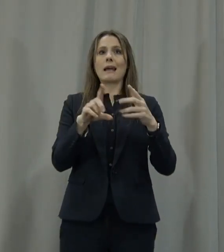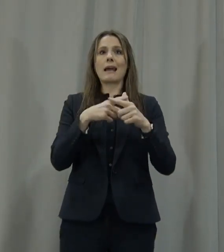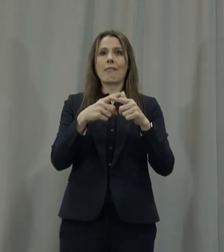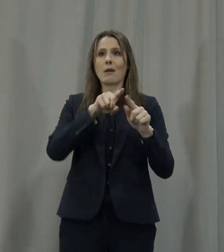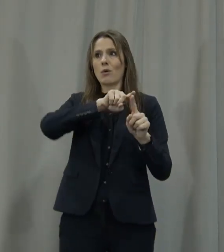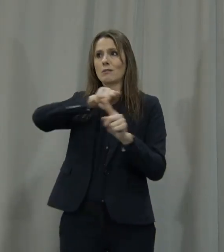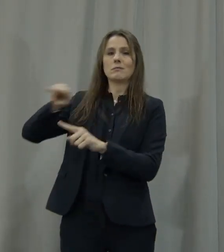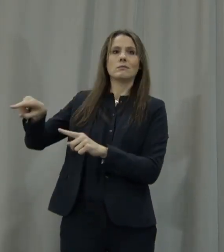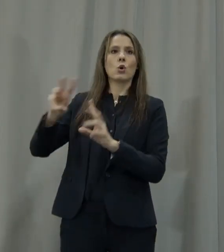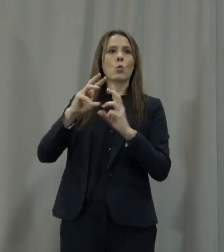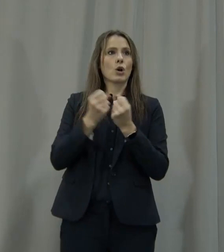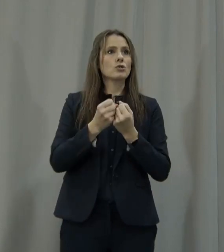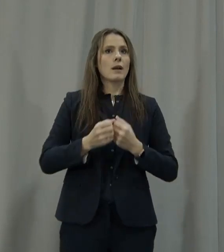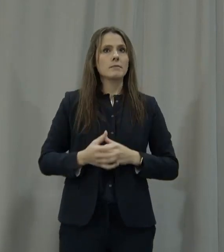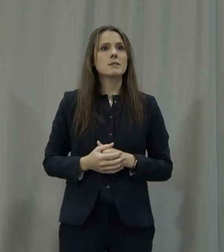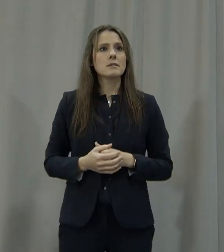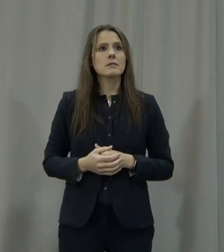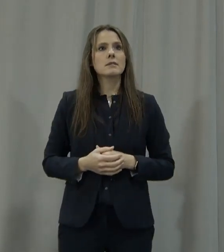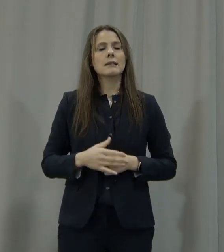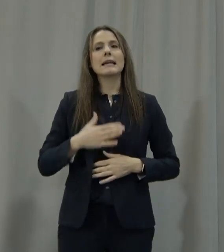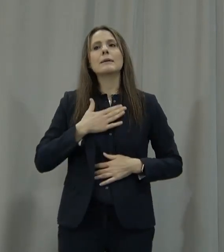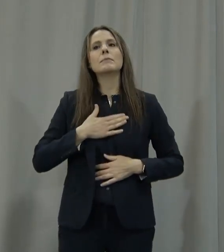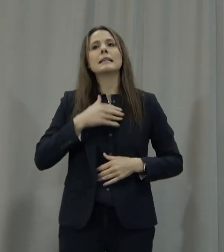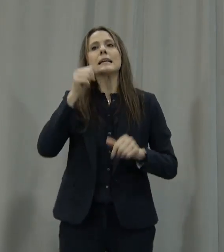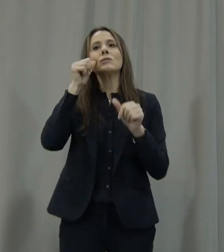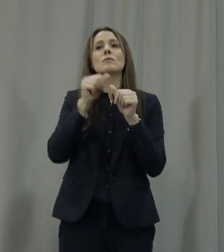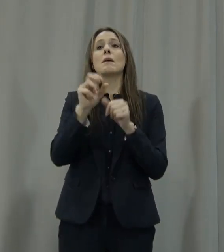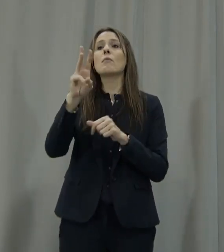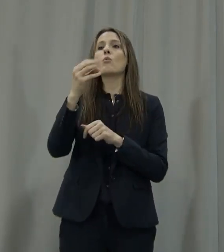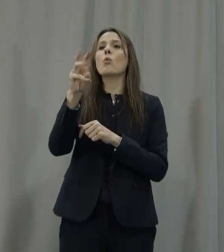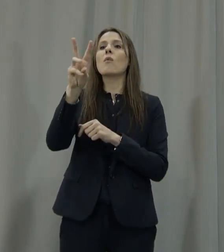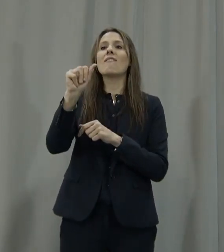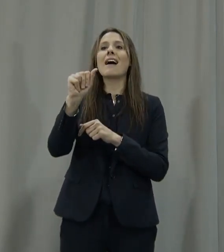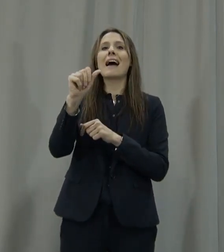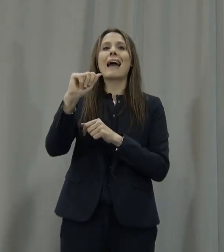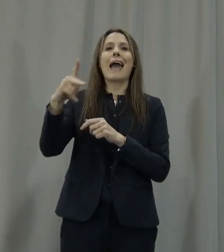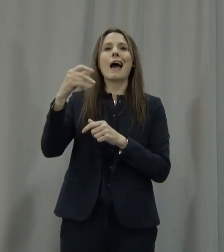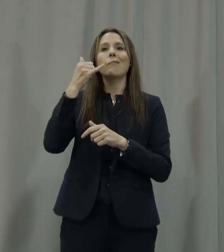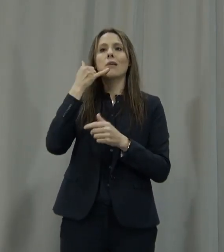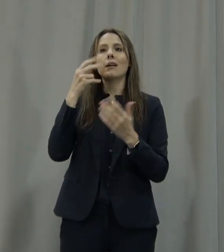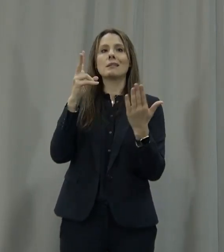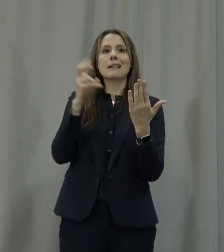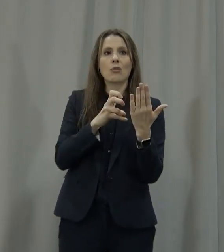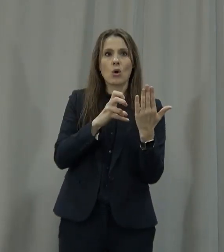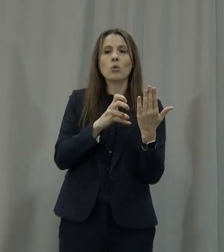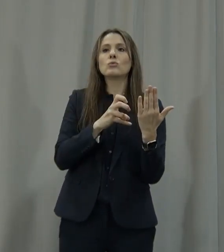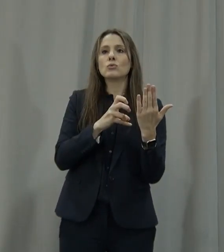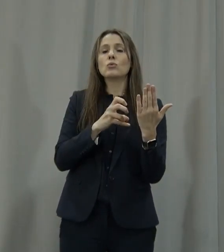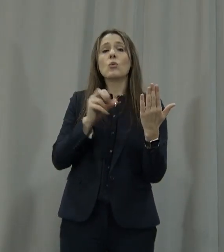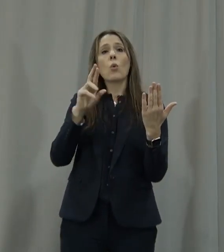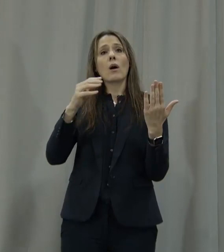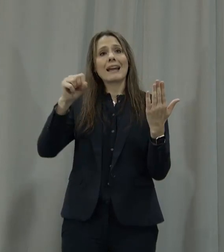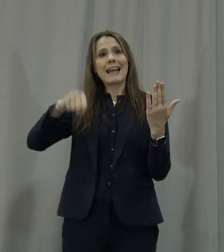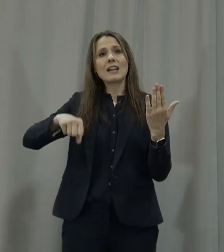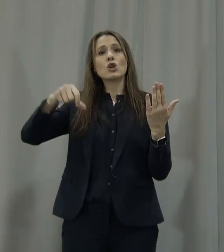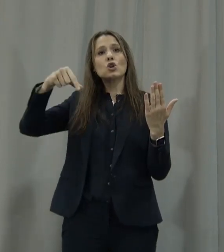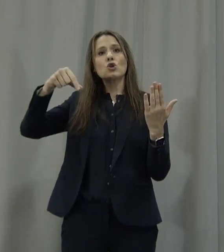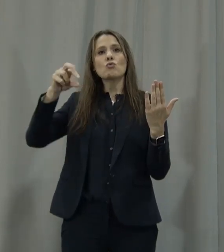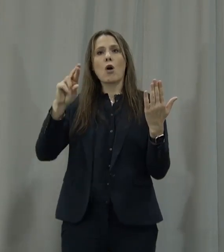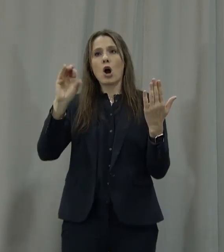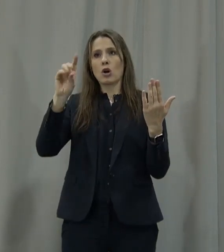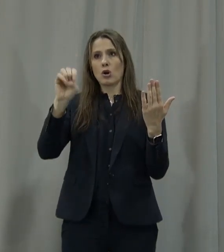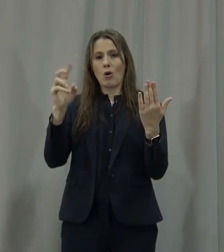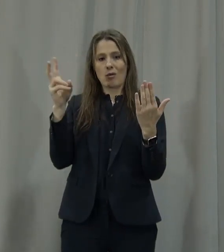workshops. Please don't forget to download the WOVA app or the QR codes to download digital versions of